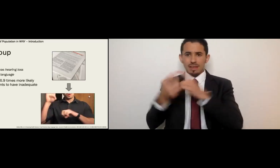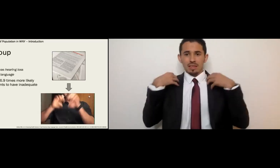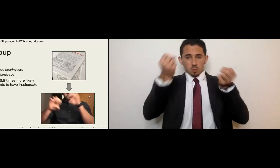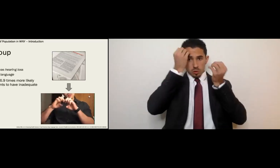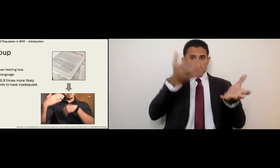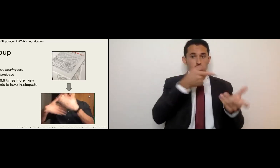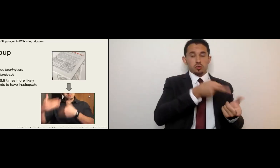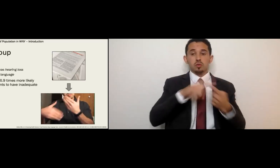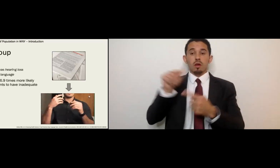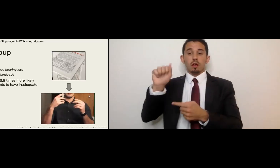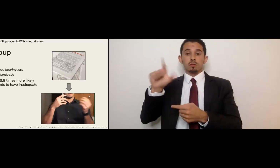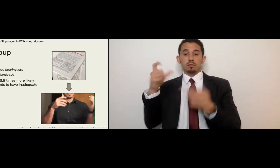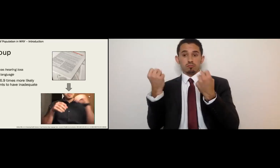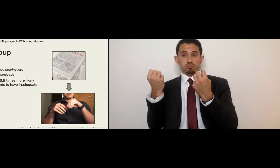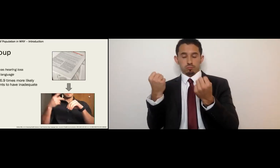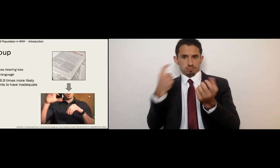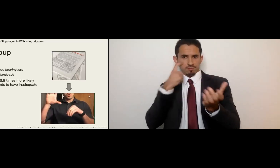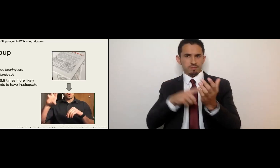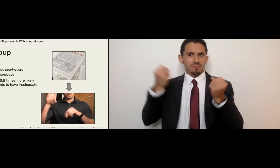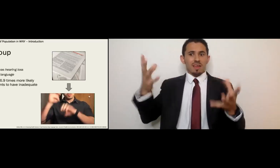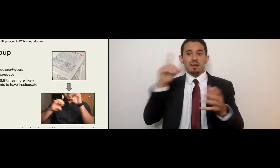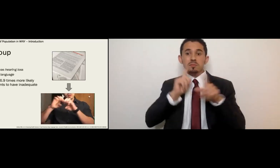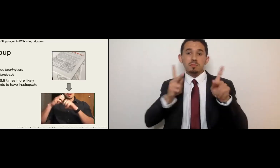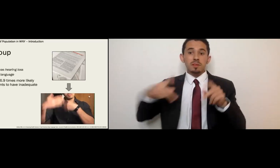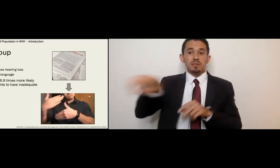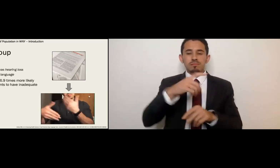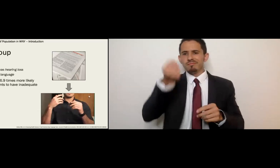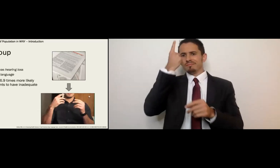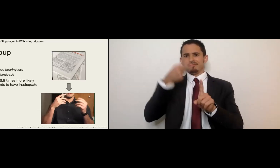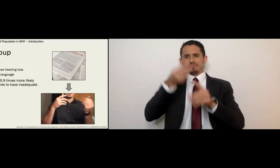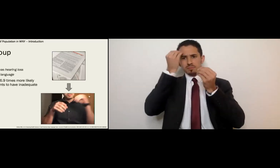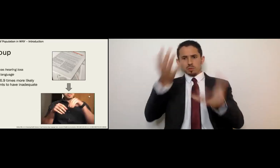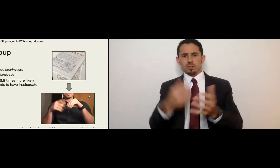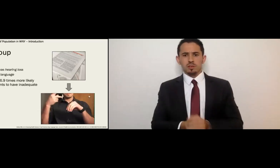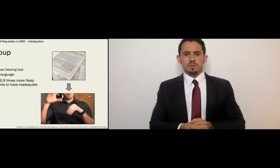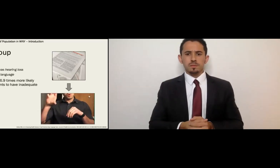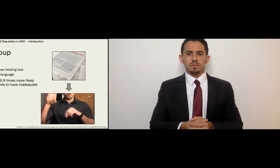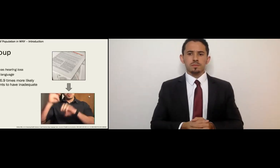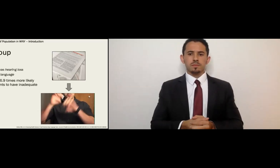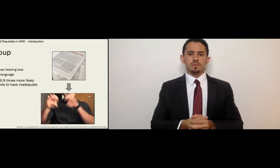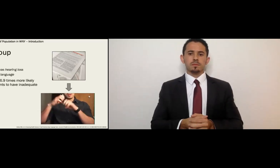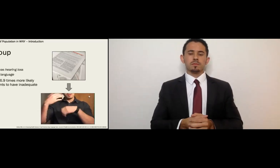A study decided to translate health information into ASL. They